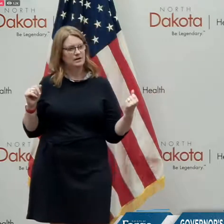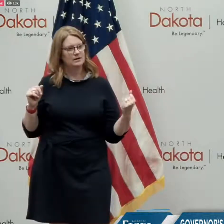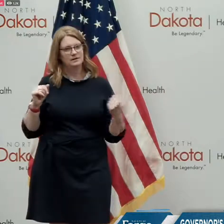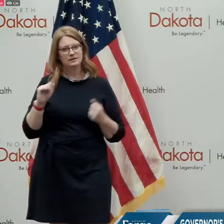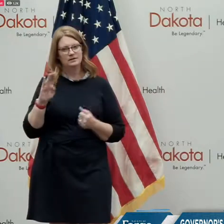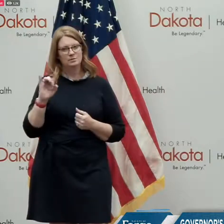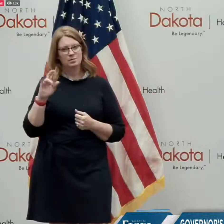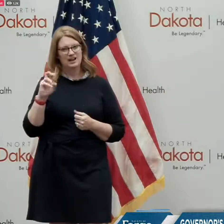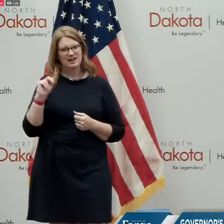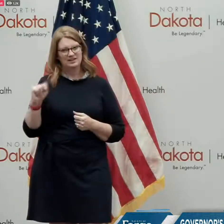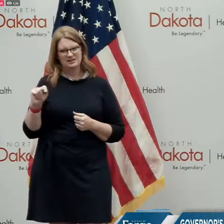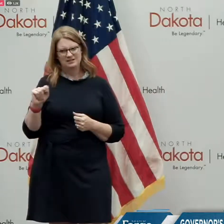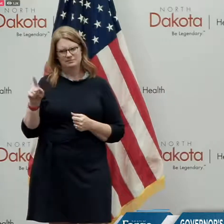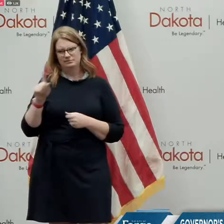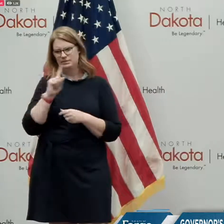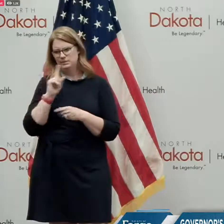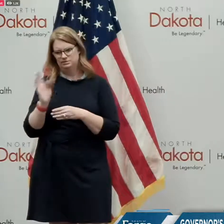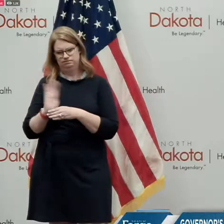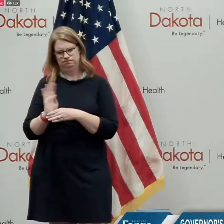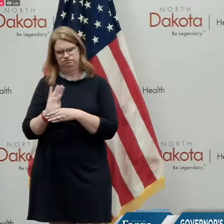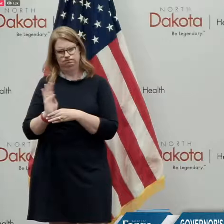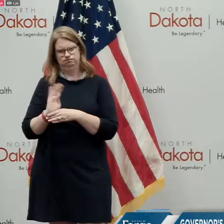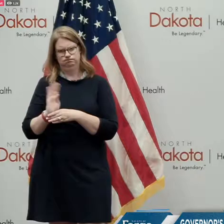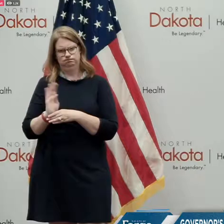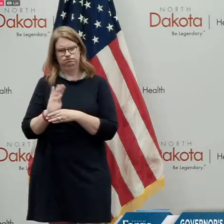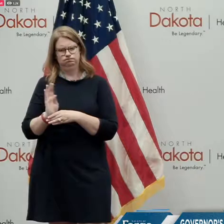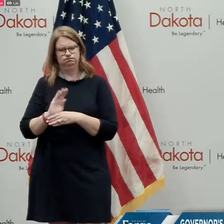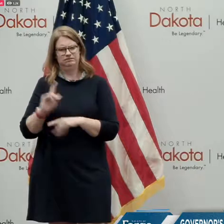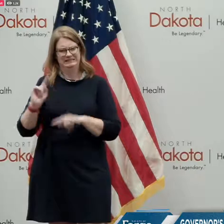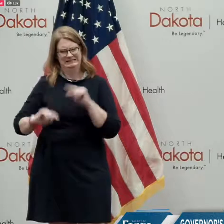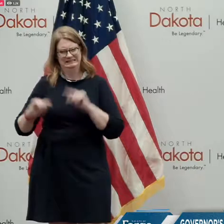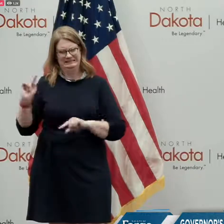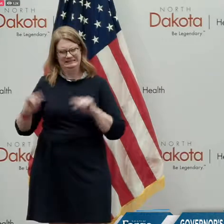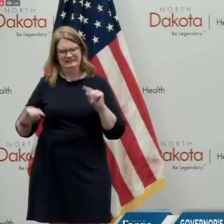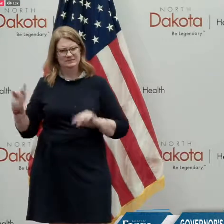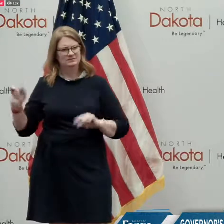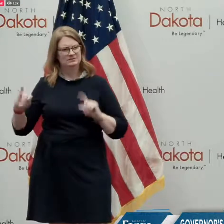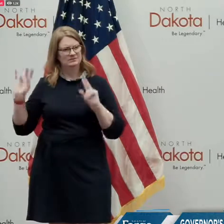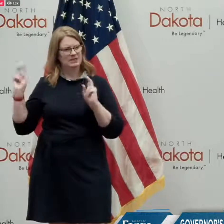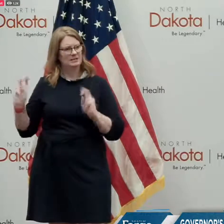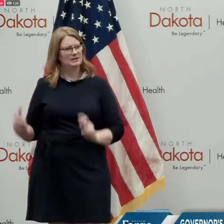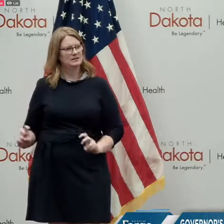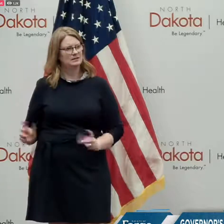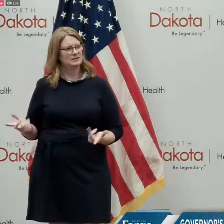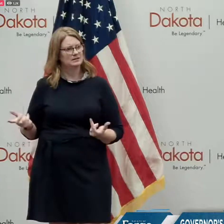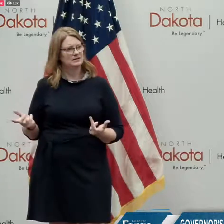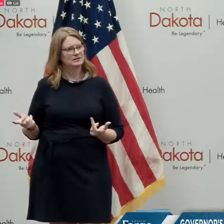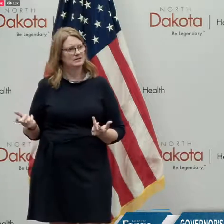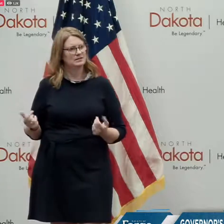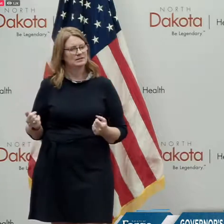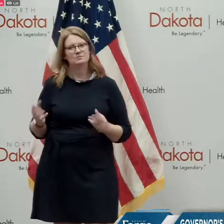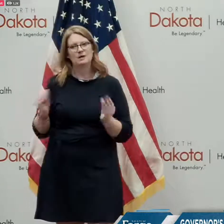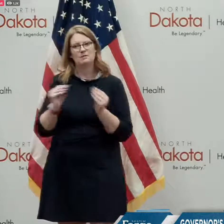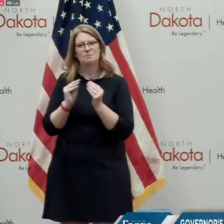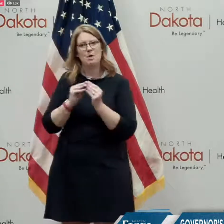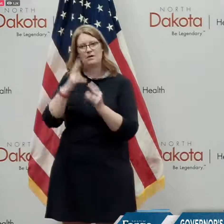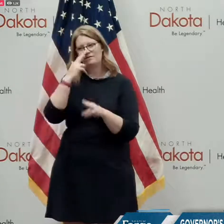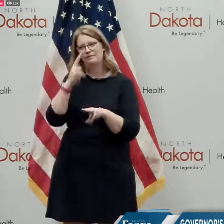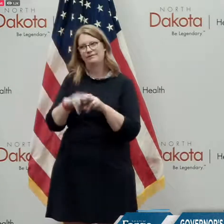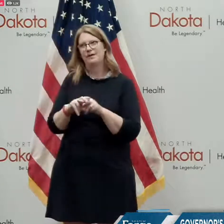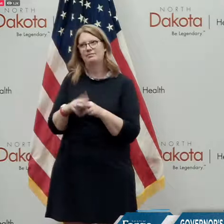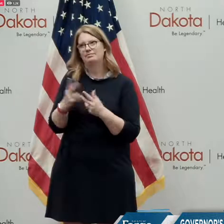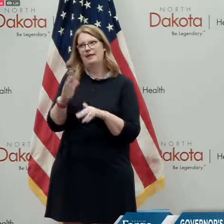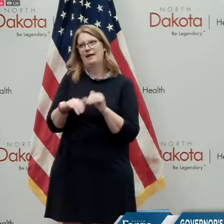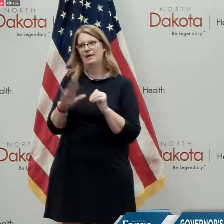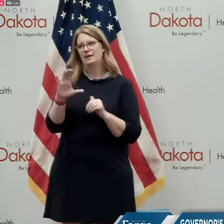Brent has been incredibly busy through this whole time on a variety of topics that we would probably be more fun to talk about than COVID. But